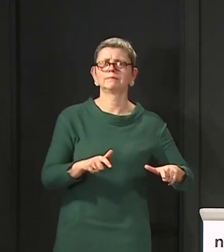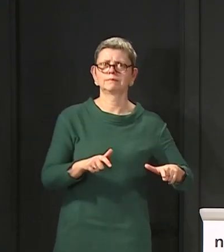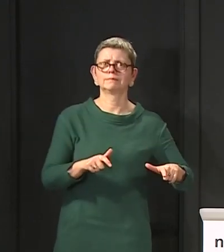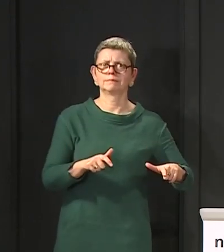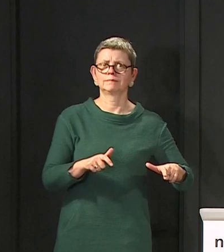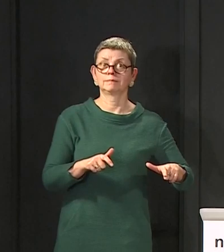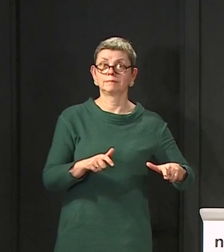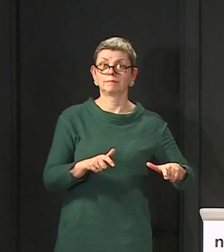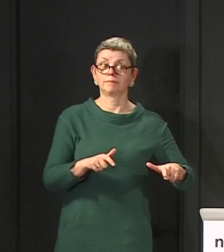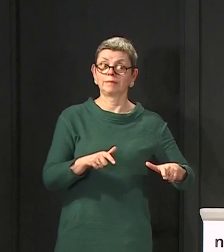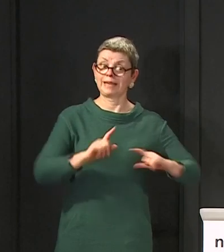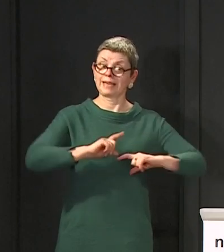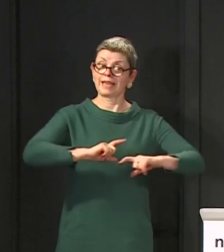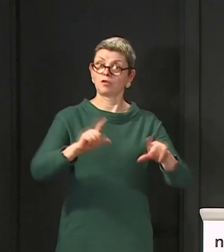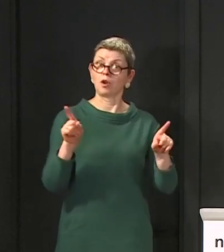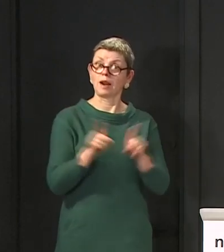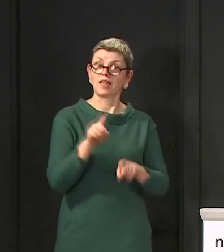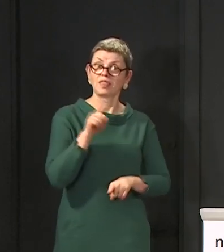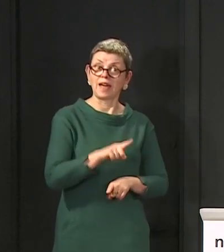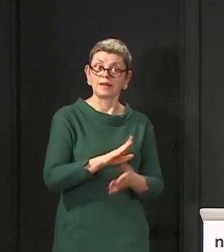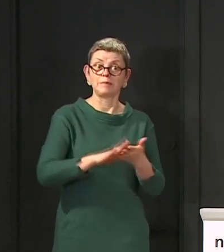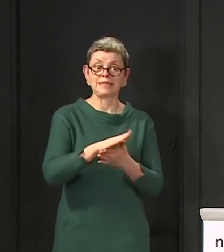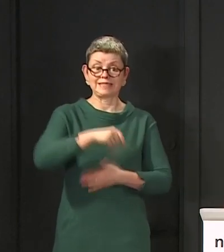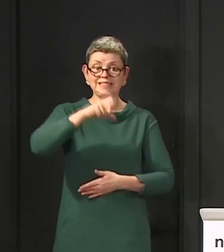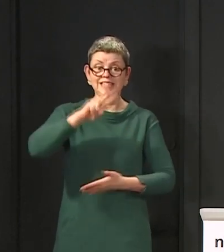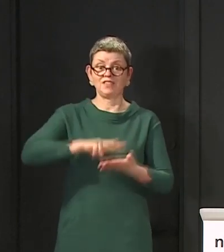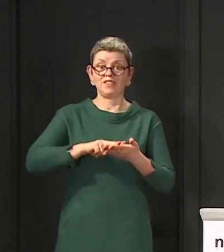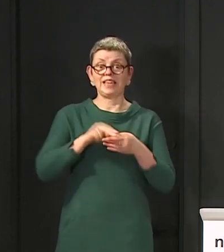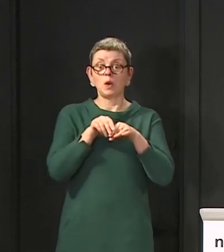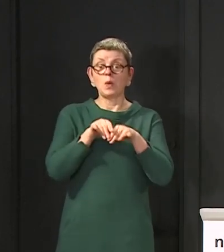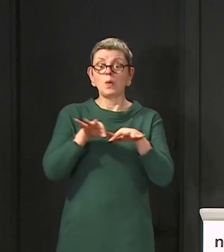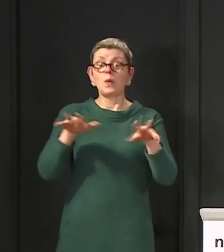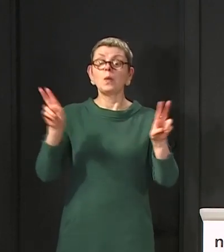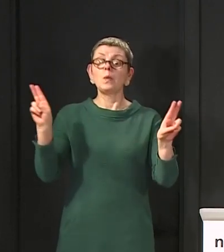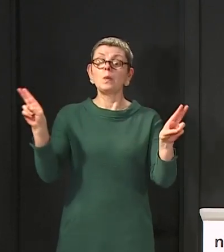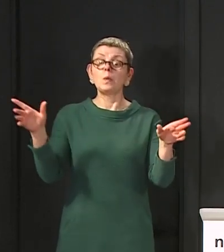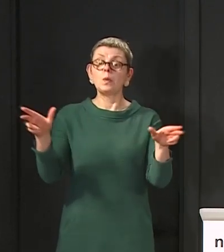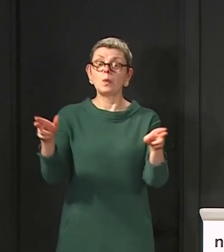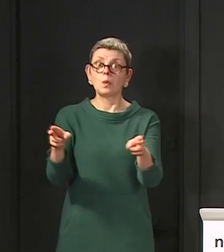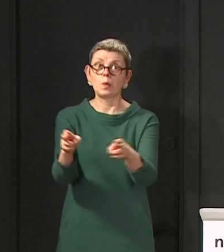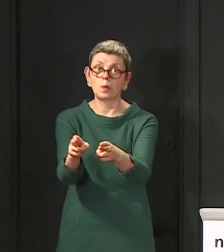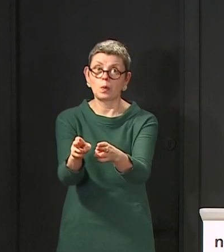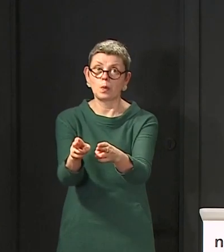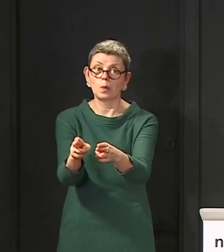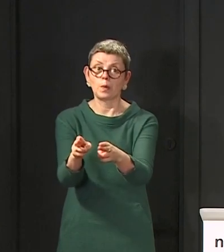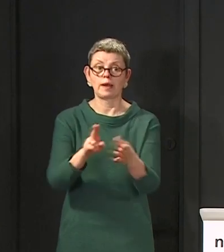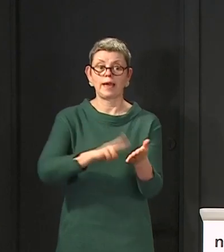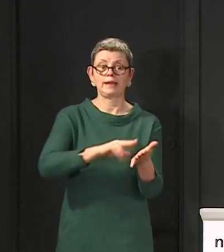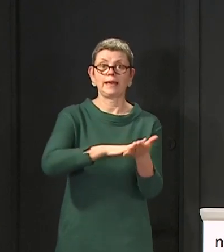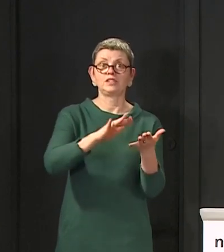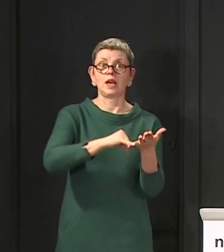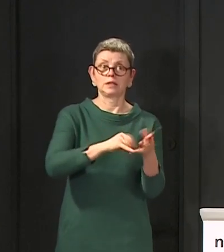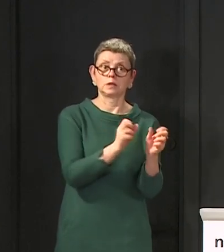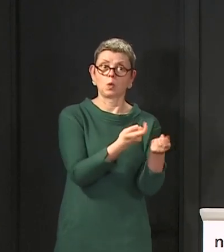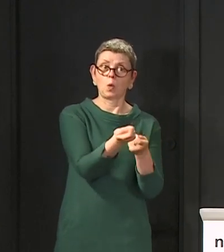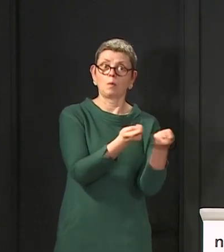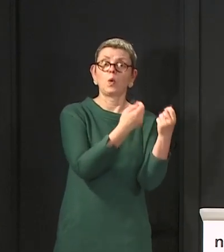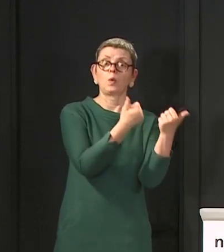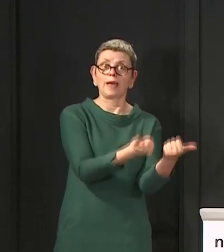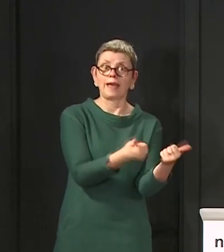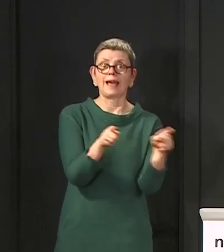will continue to slow down the spread of this virus. We will continue, as we have been doing, to protect the NHS, and we will save